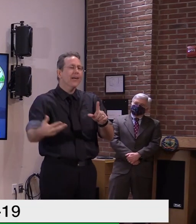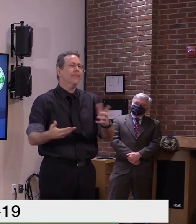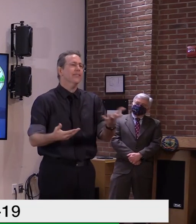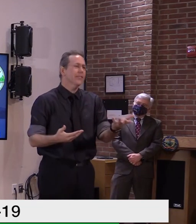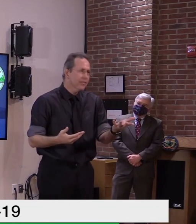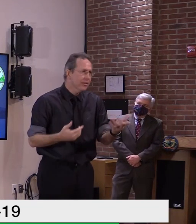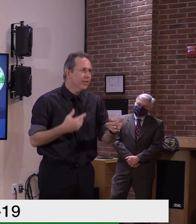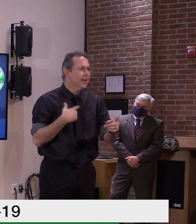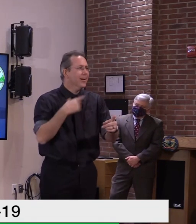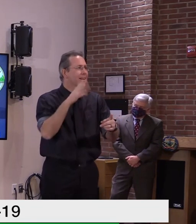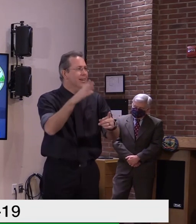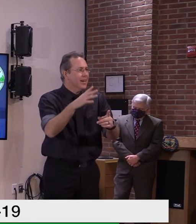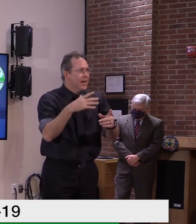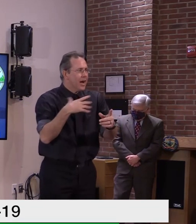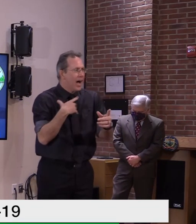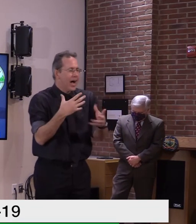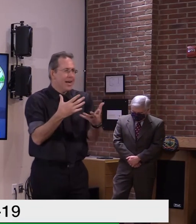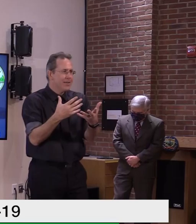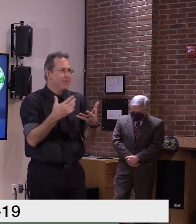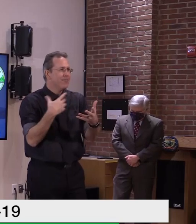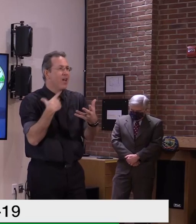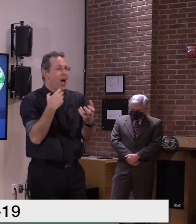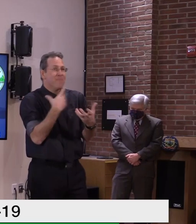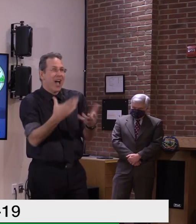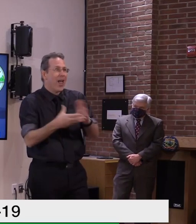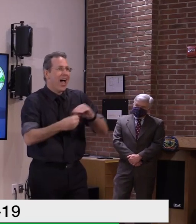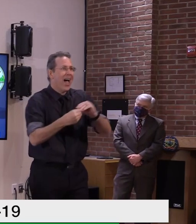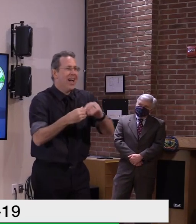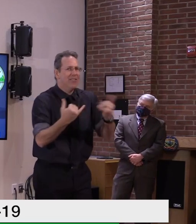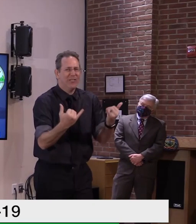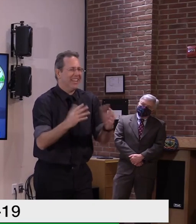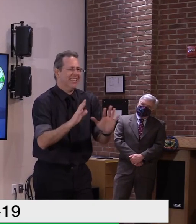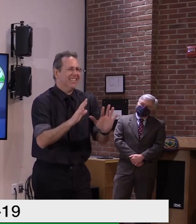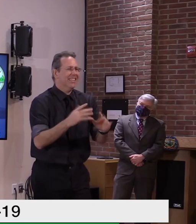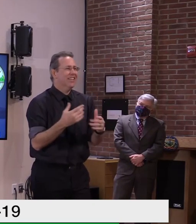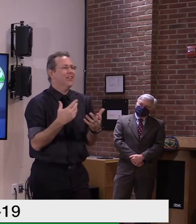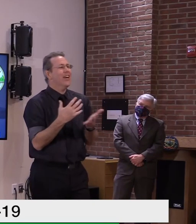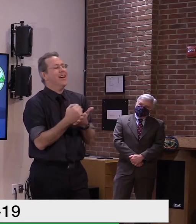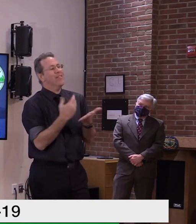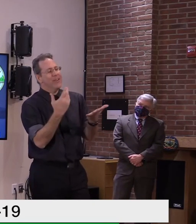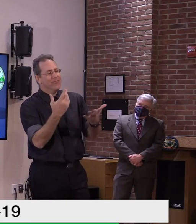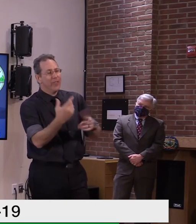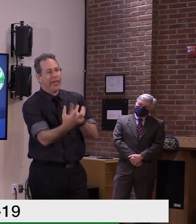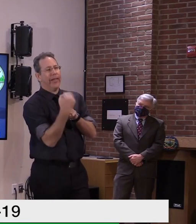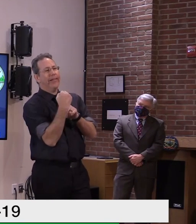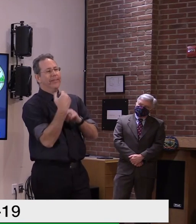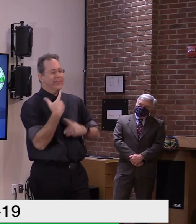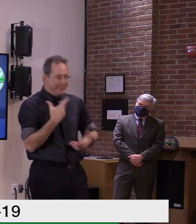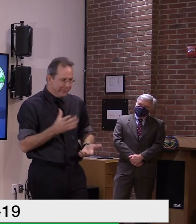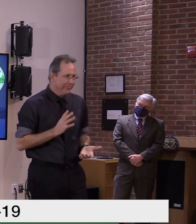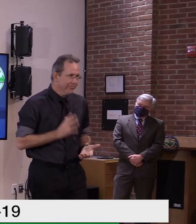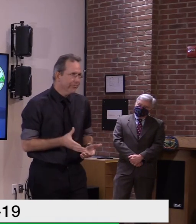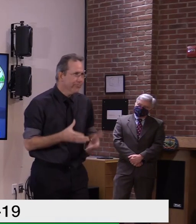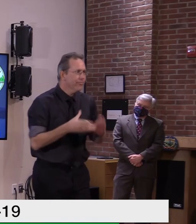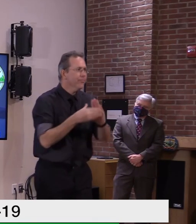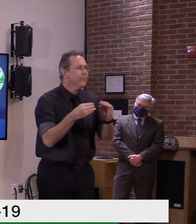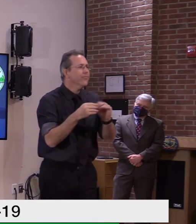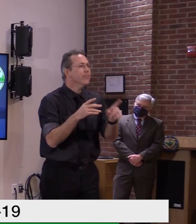So the big news in the last 24 hours is, of course, cases both in Colorado and